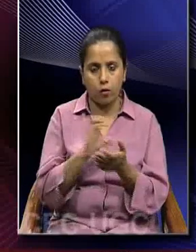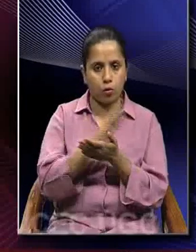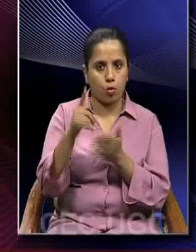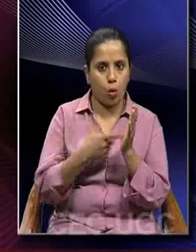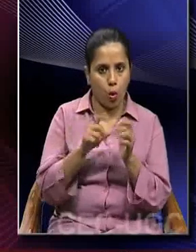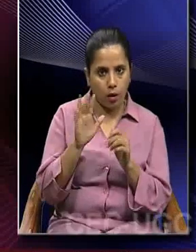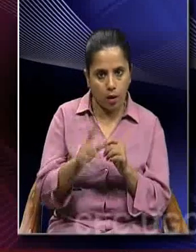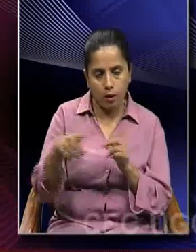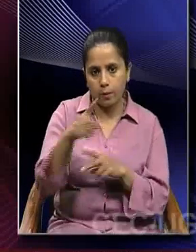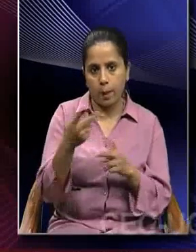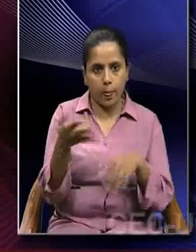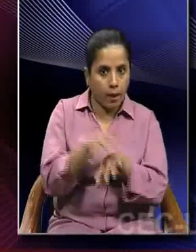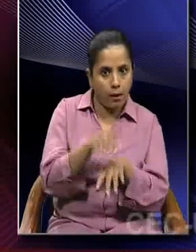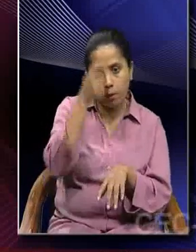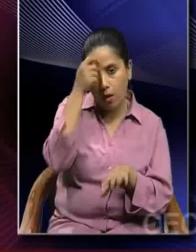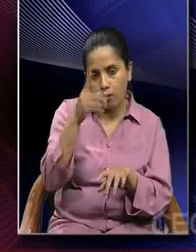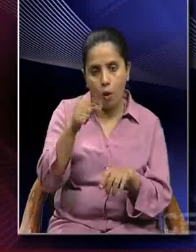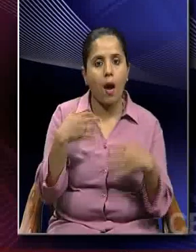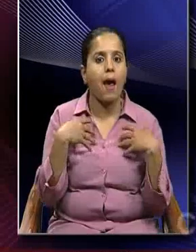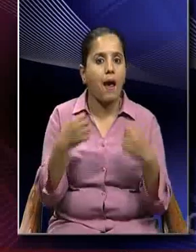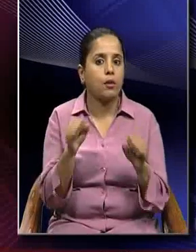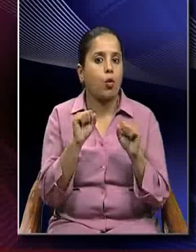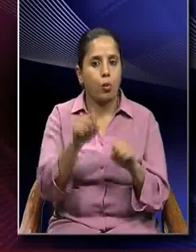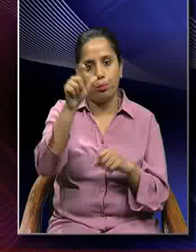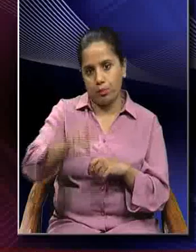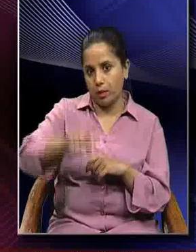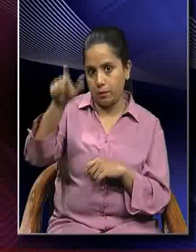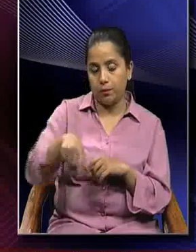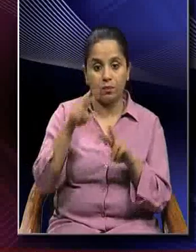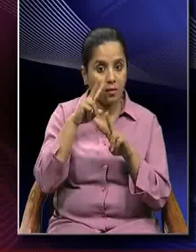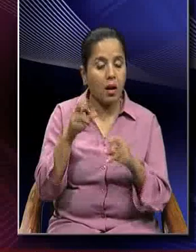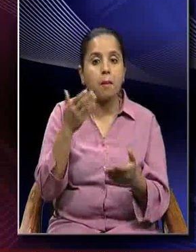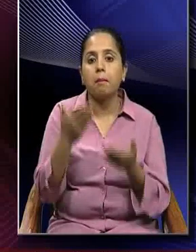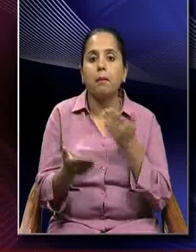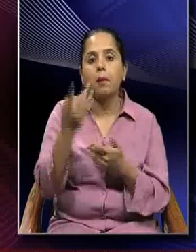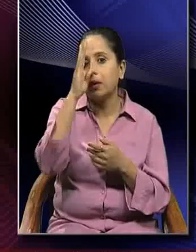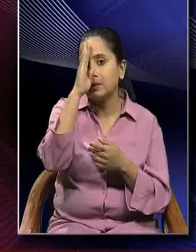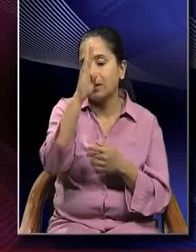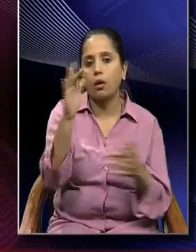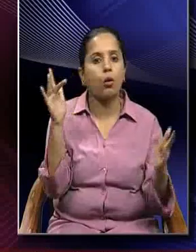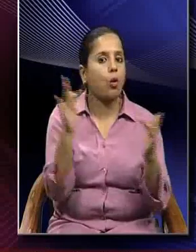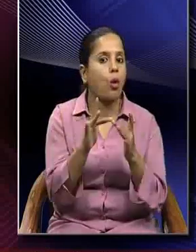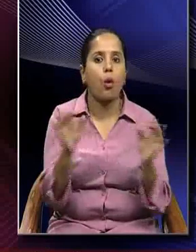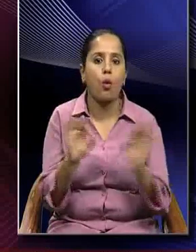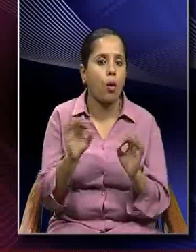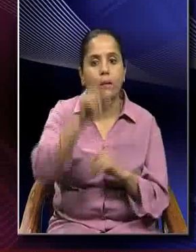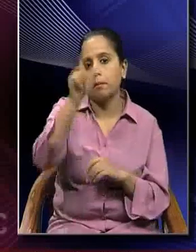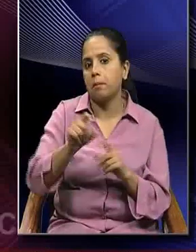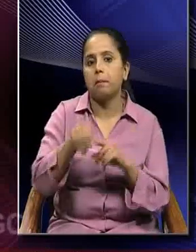any implication for the health of the individual. Researcher may not be directly in contact with the